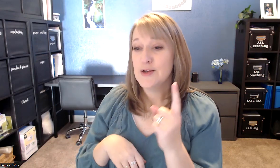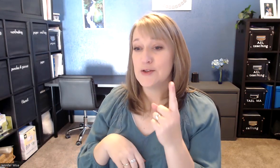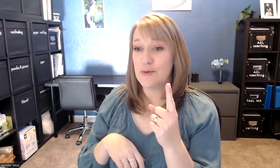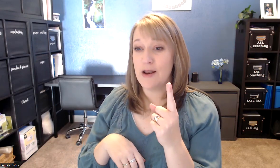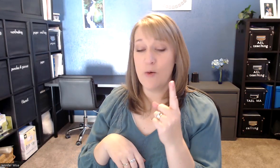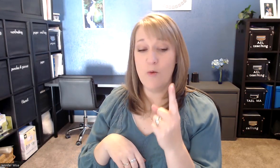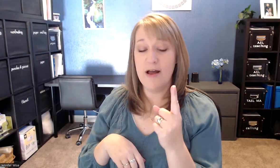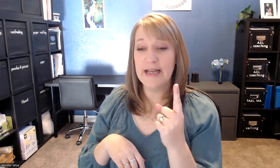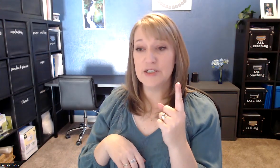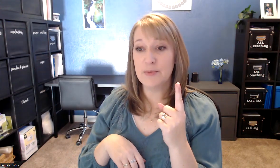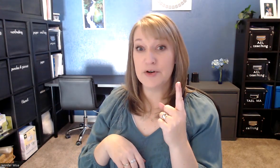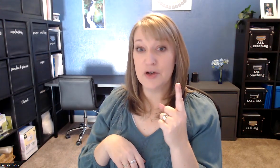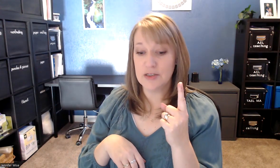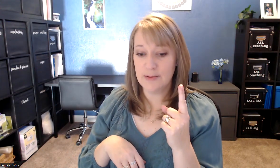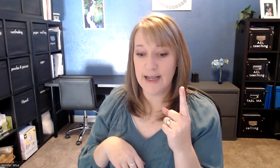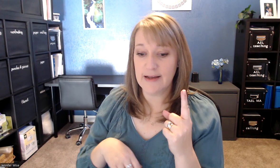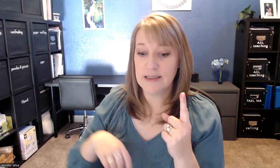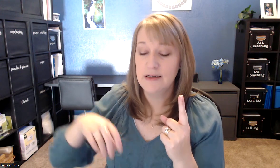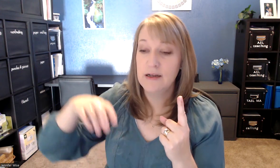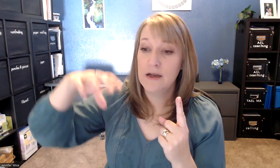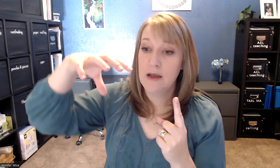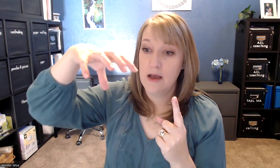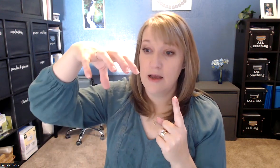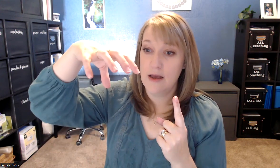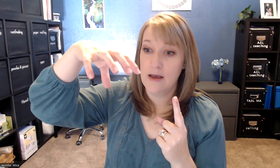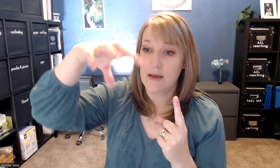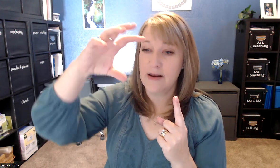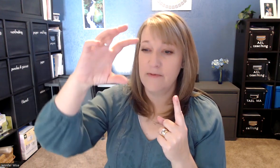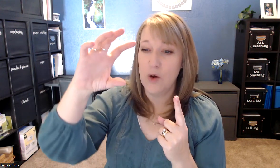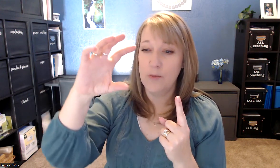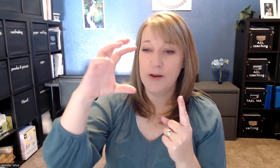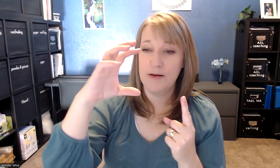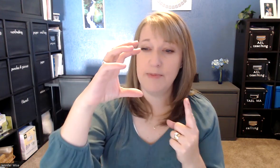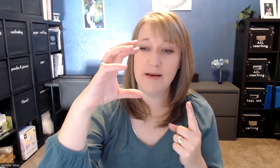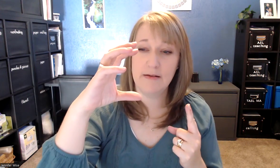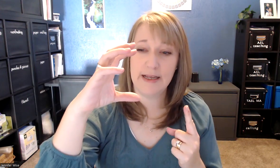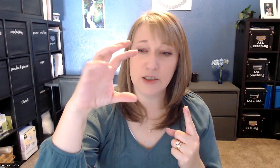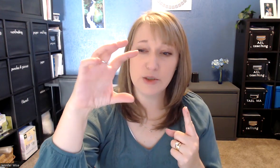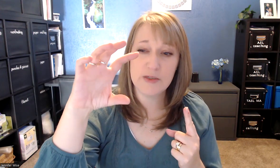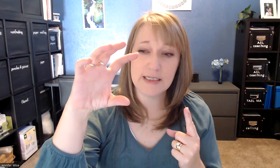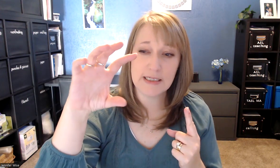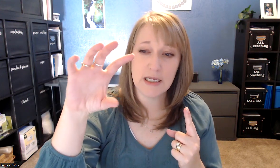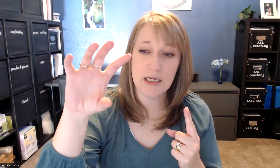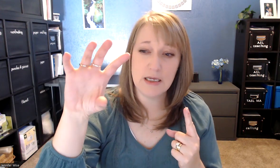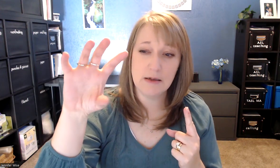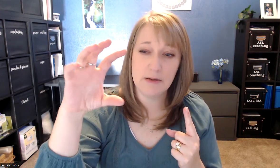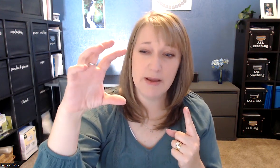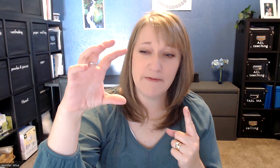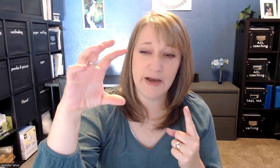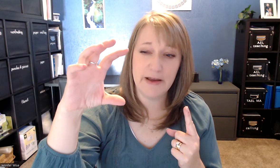So you want a 1 hand shape on your non-dominant hand, kind of open, bent, like a loose C, a bent